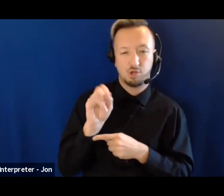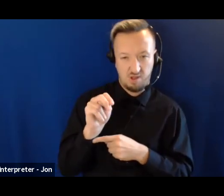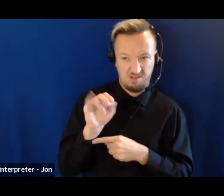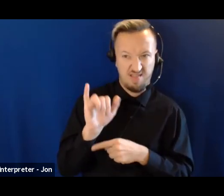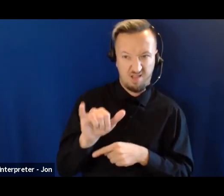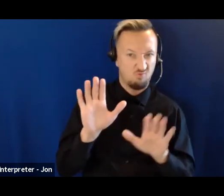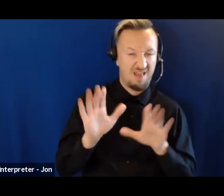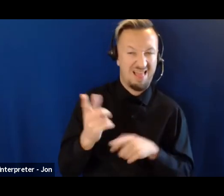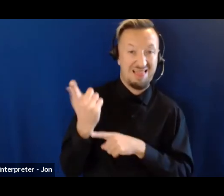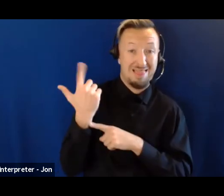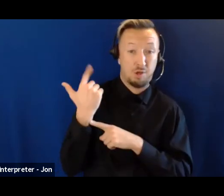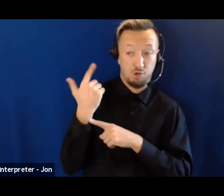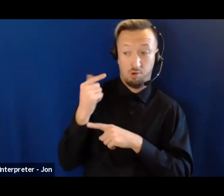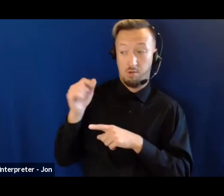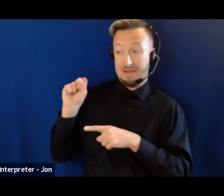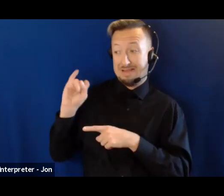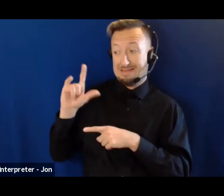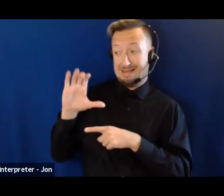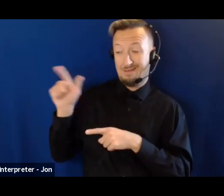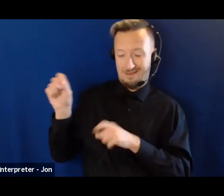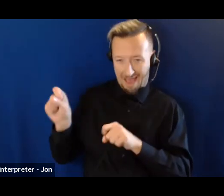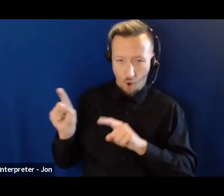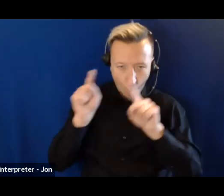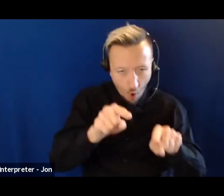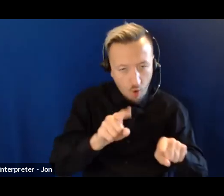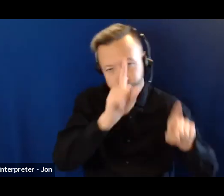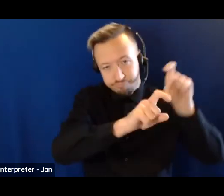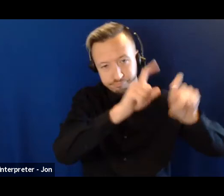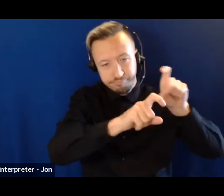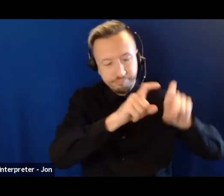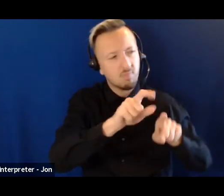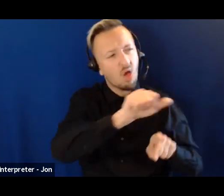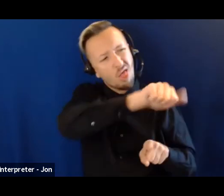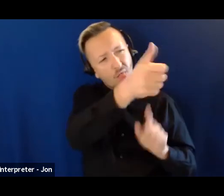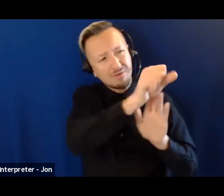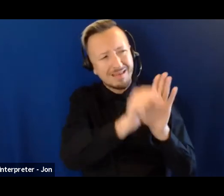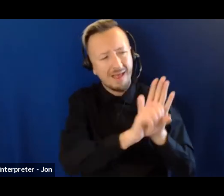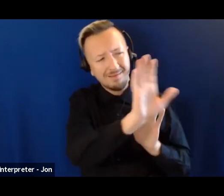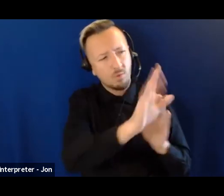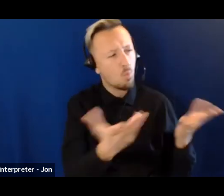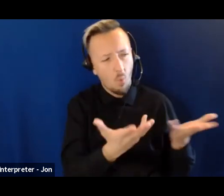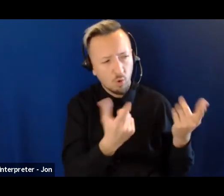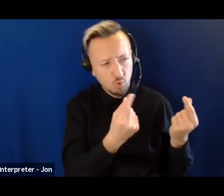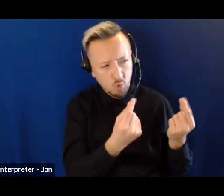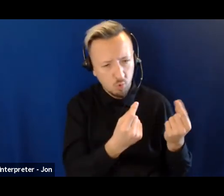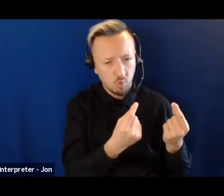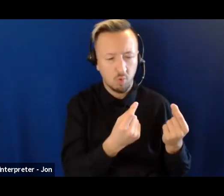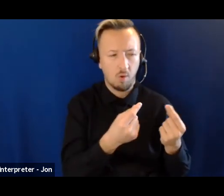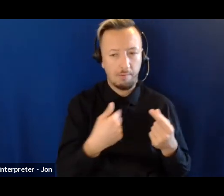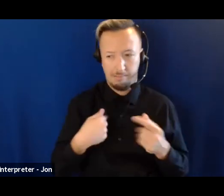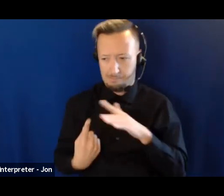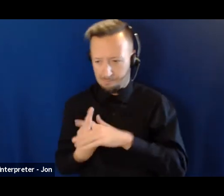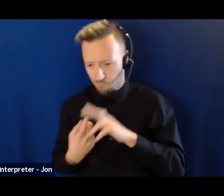it was set up where SILCs could ask questions on how other states were doing it, or you know, if they had an